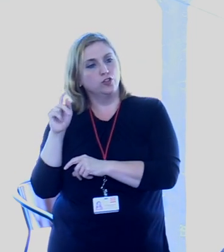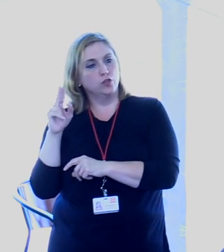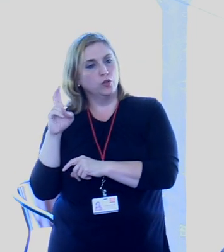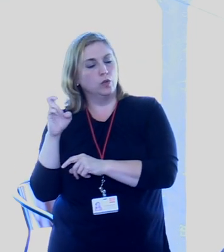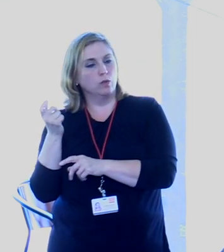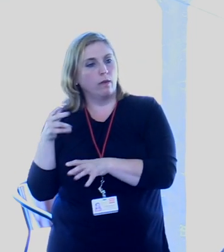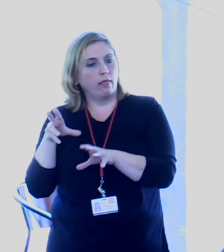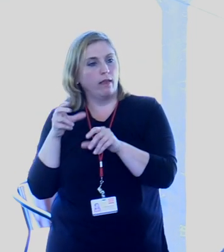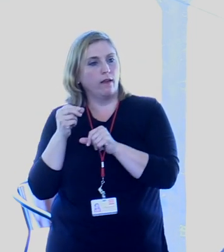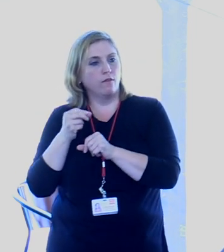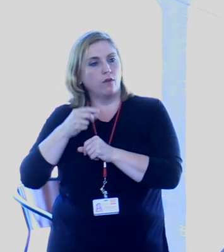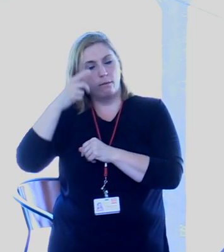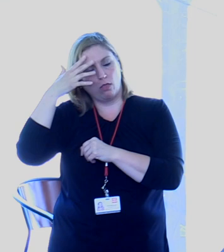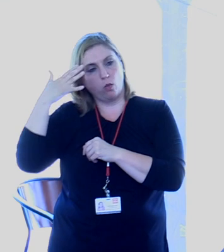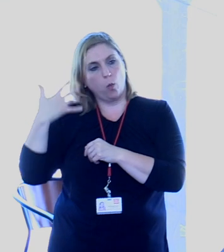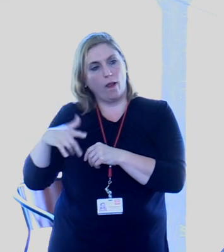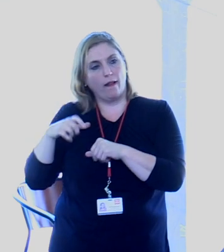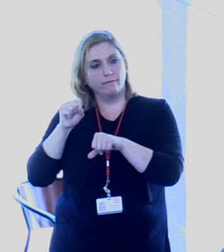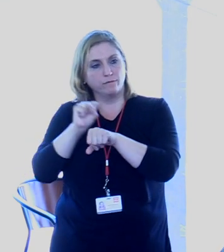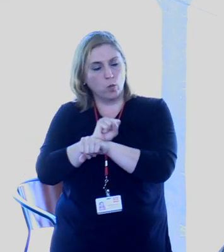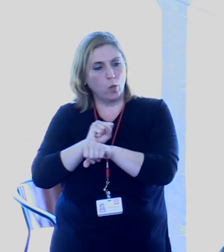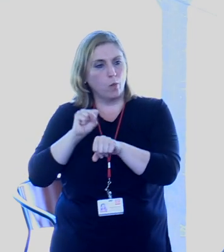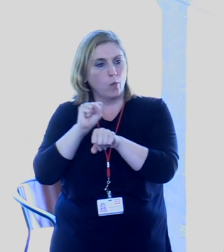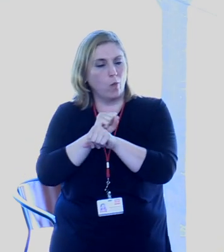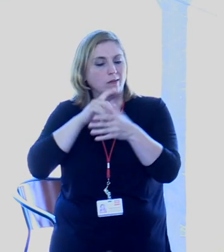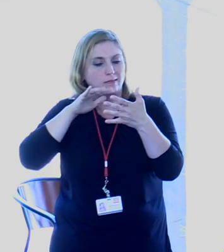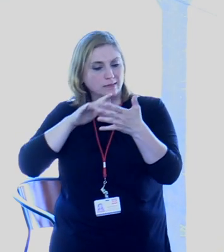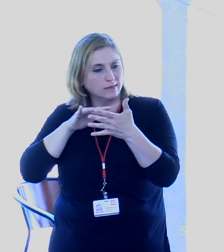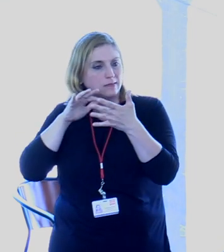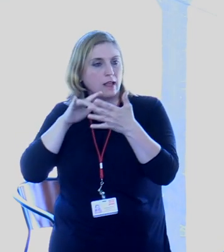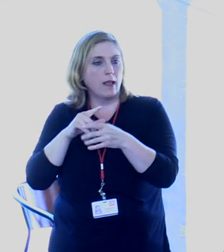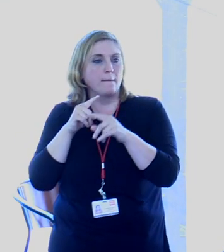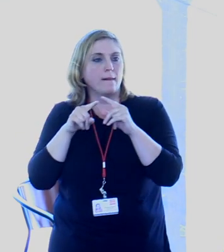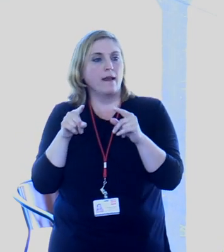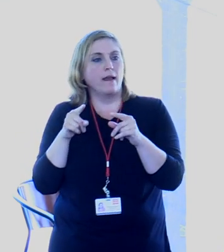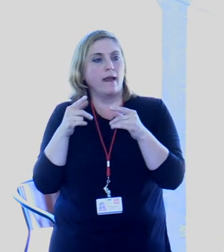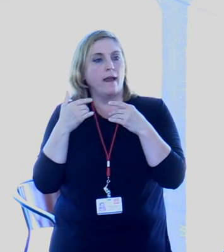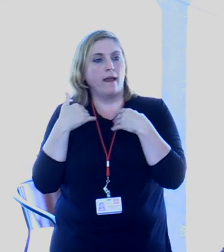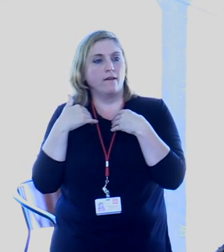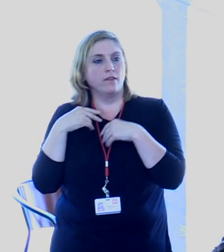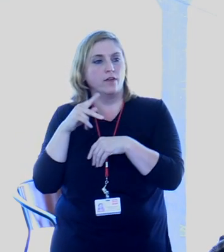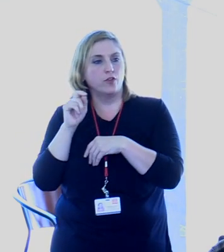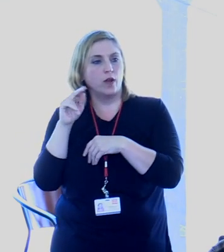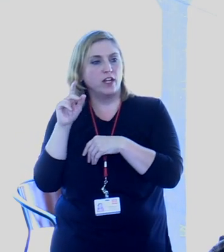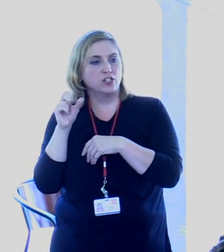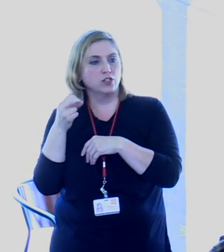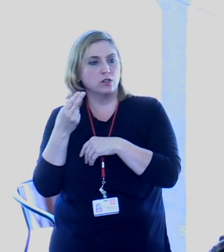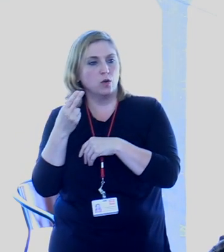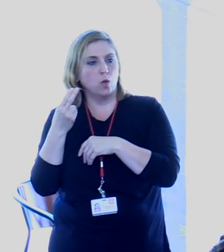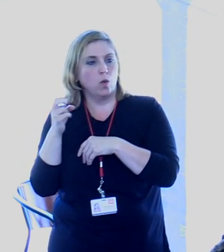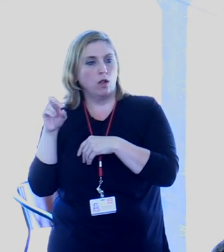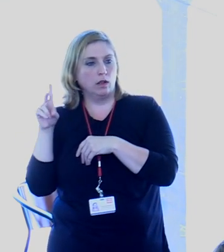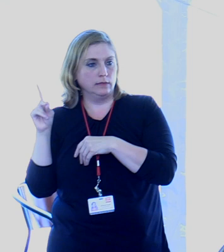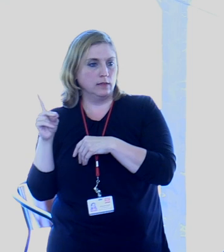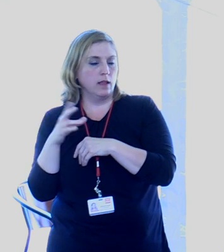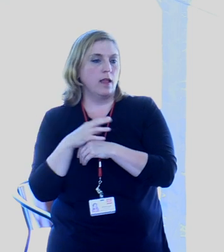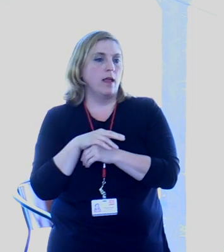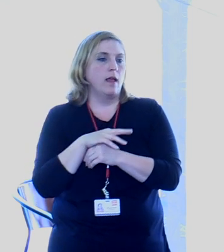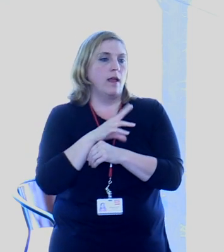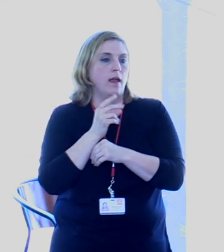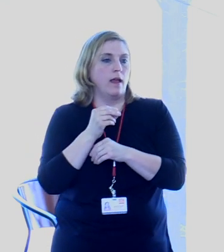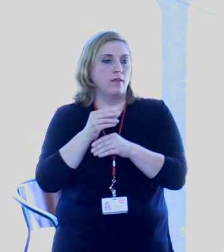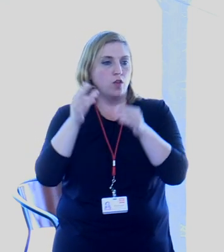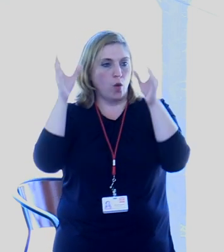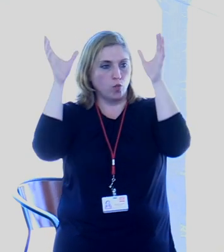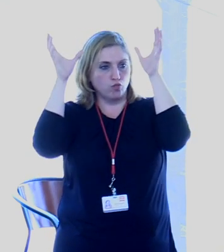by sweat, okay, by hard work, by study, okay, but that have a threshold. And this